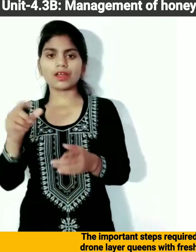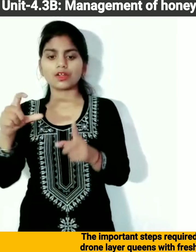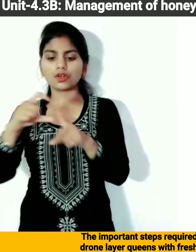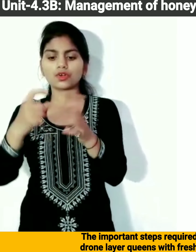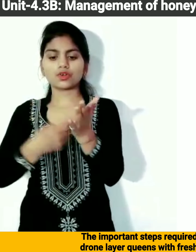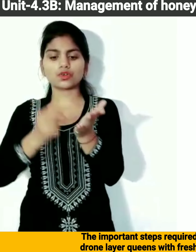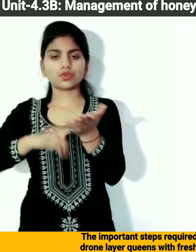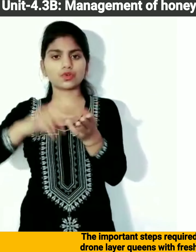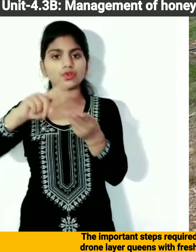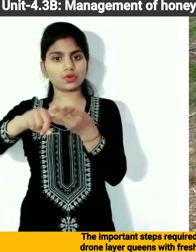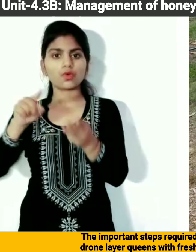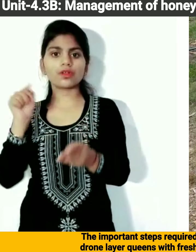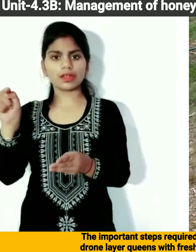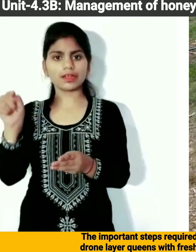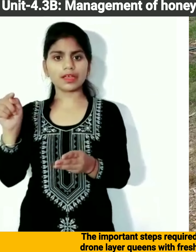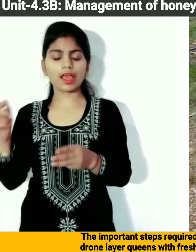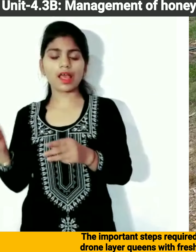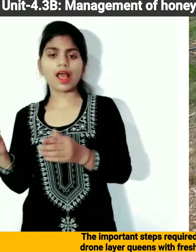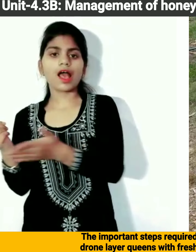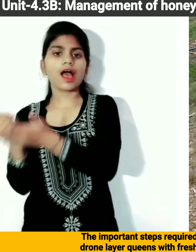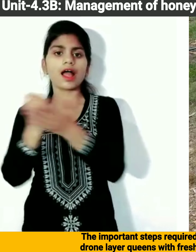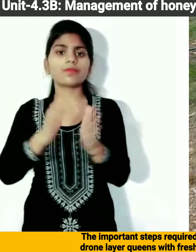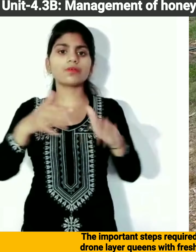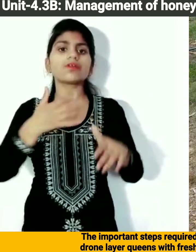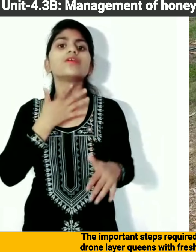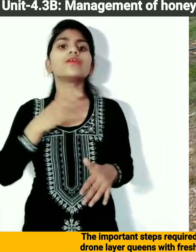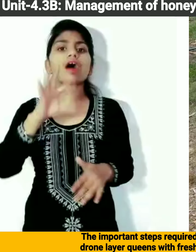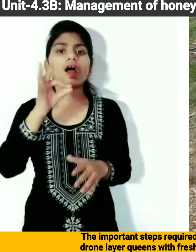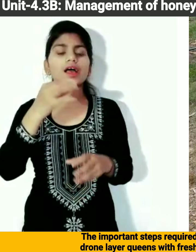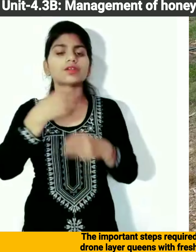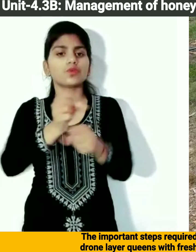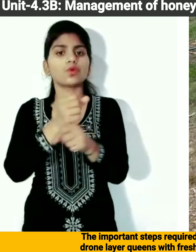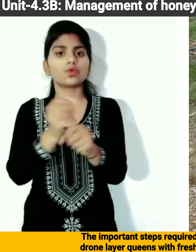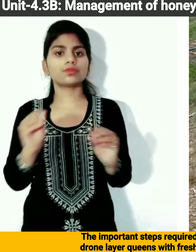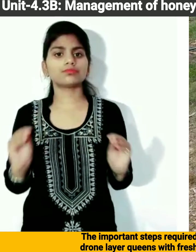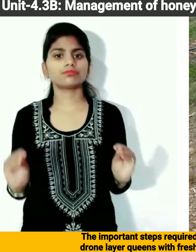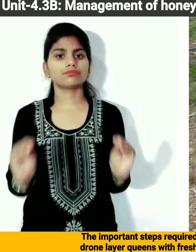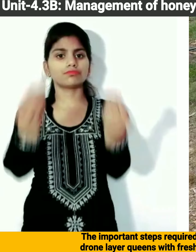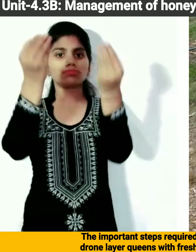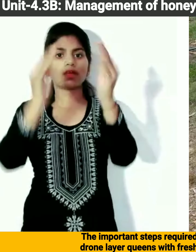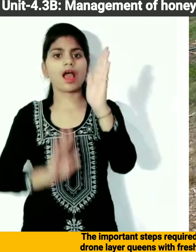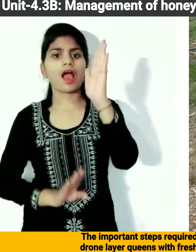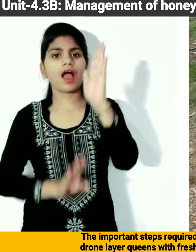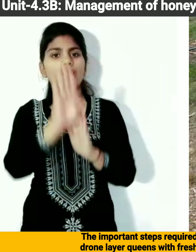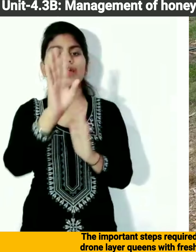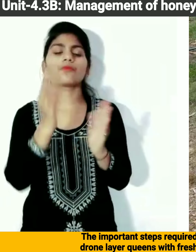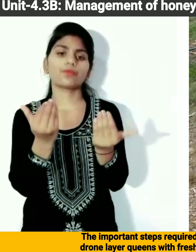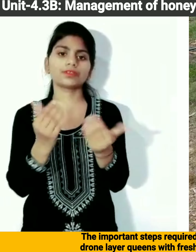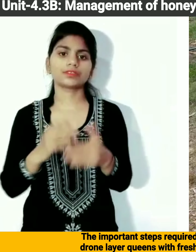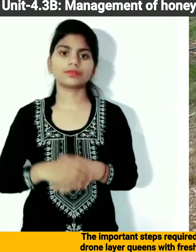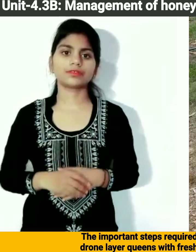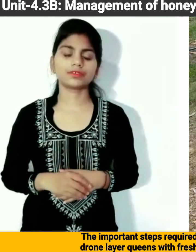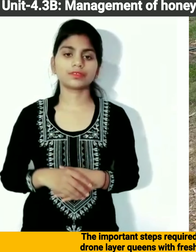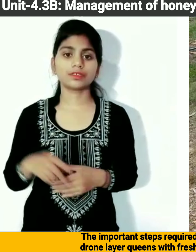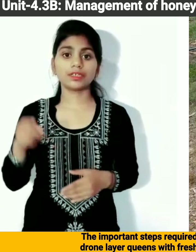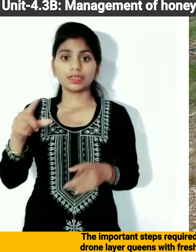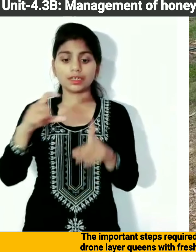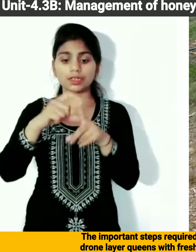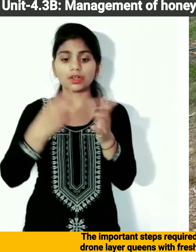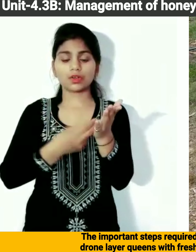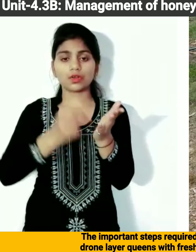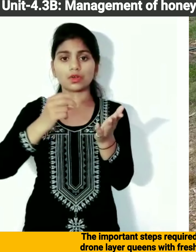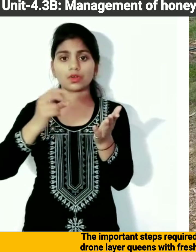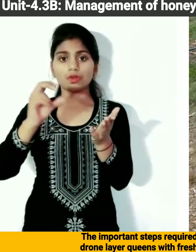The important steps required to undertake in this aspect are